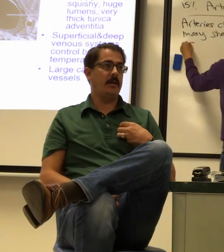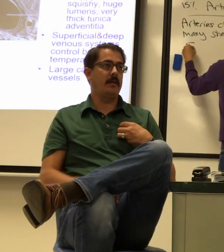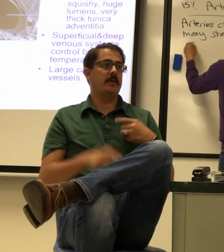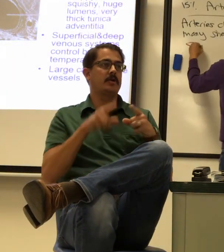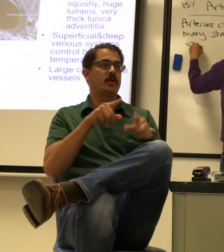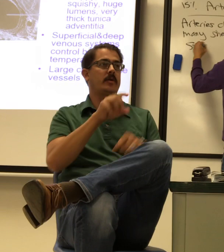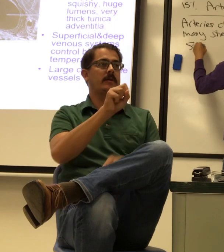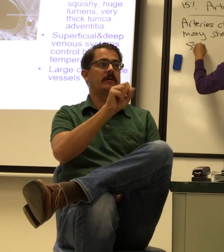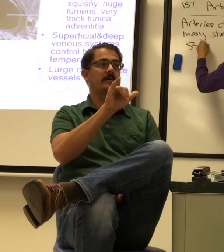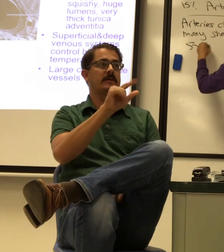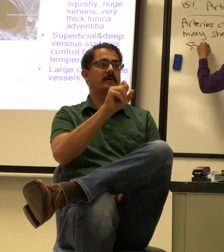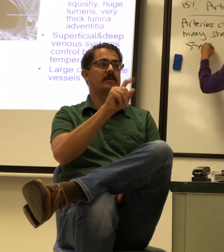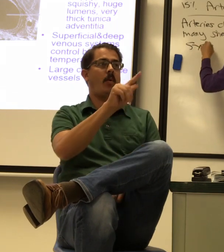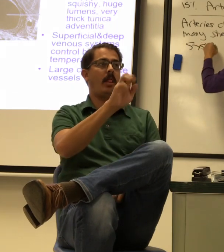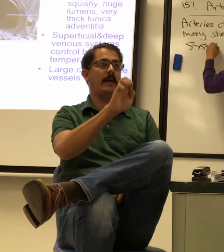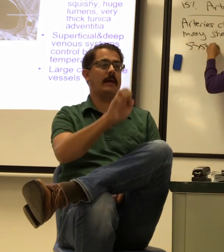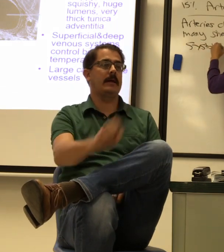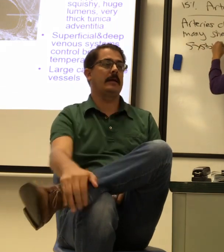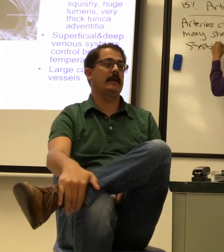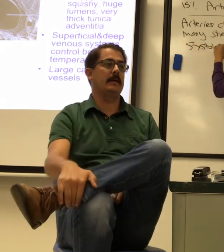systole.